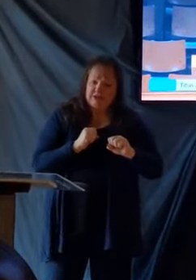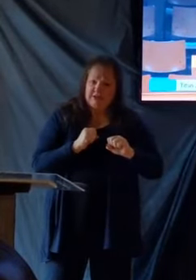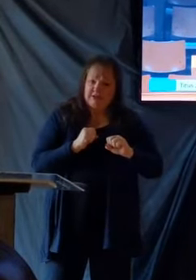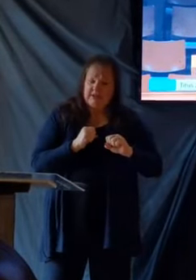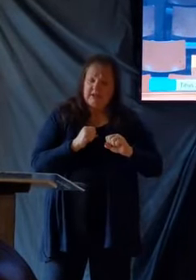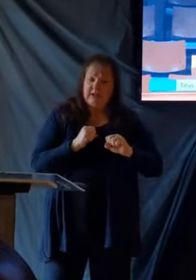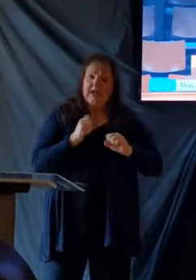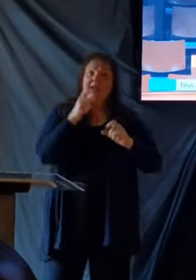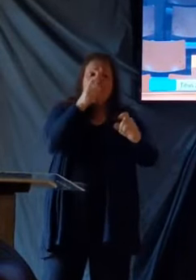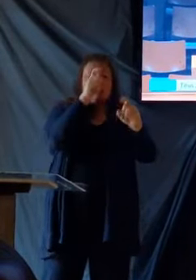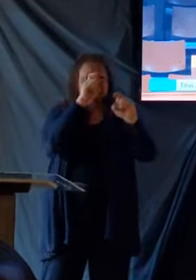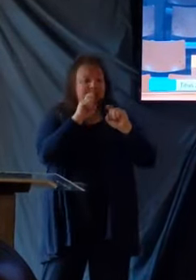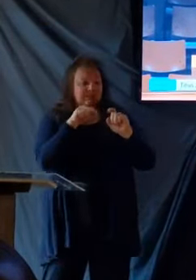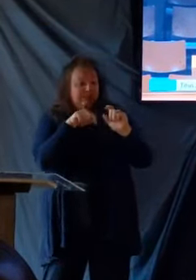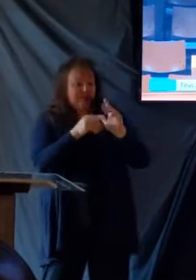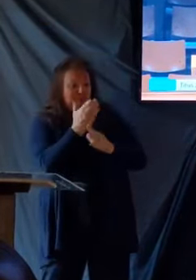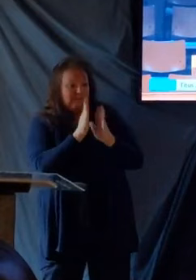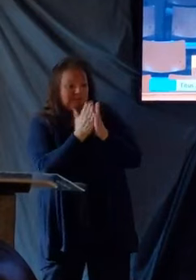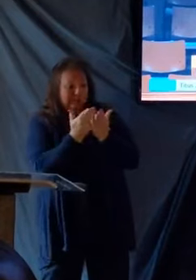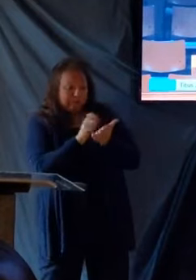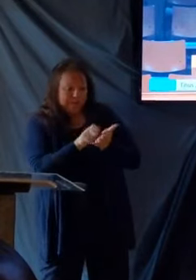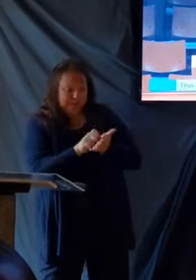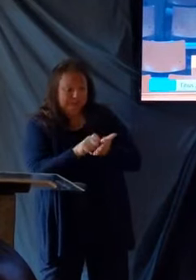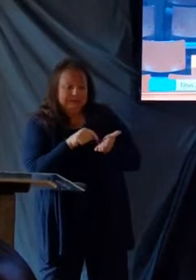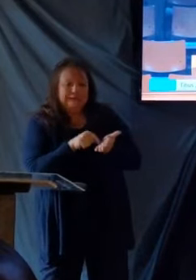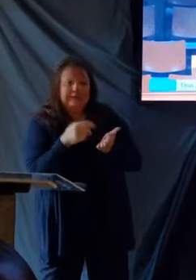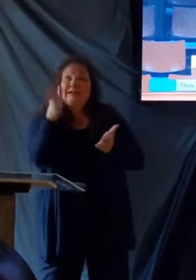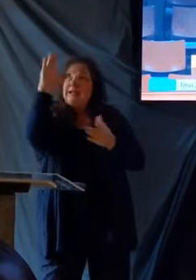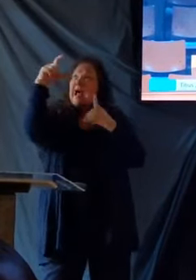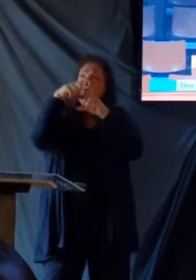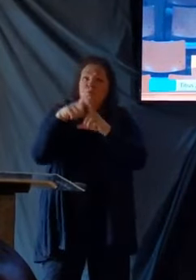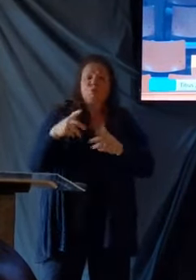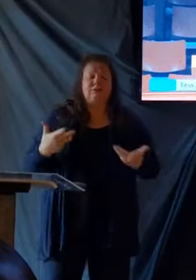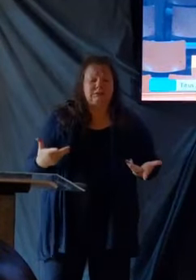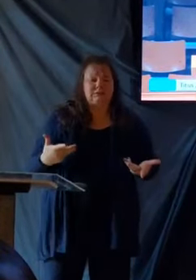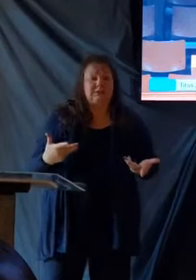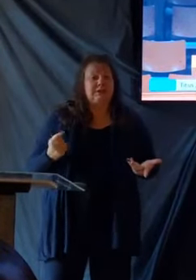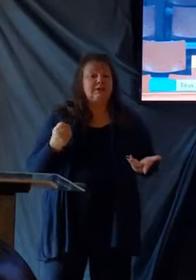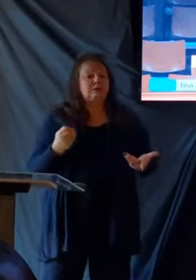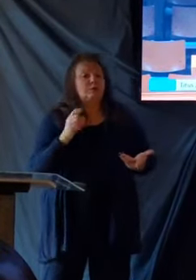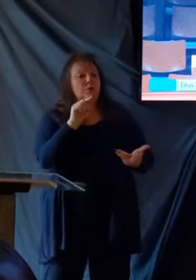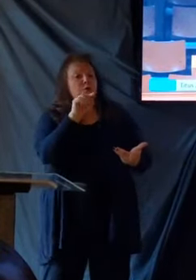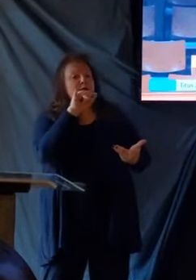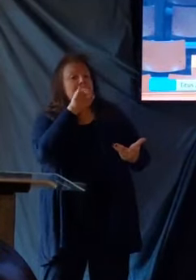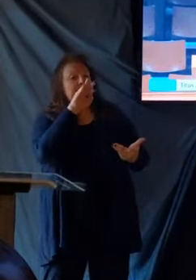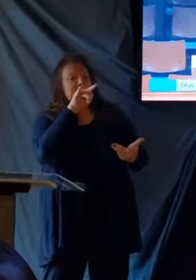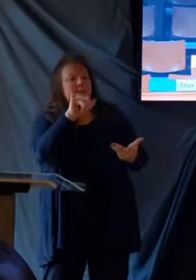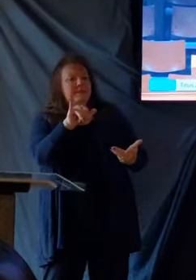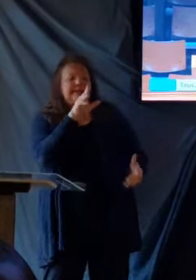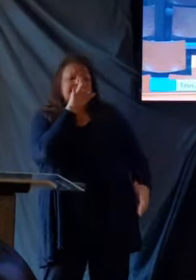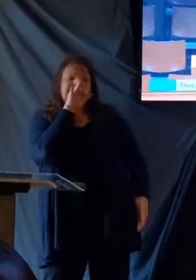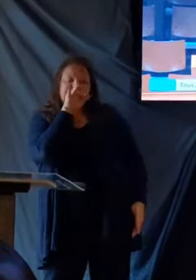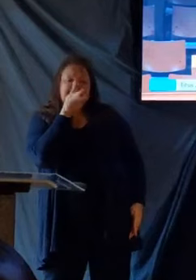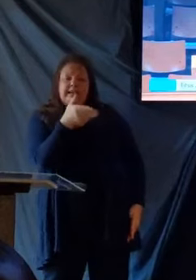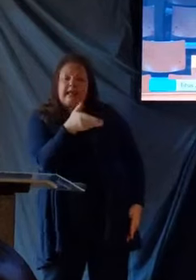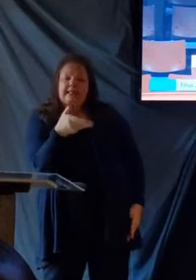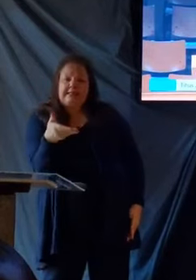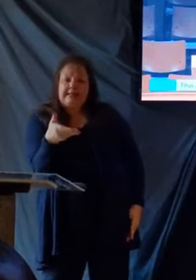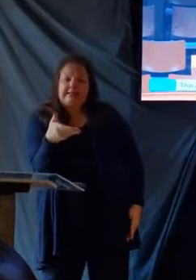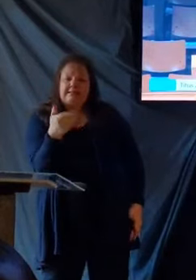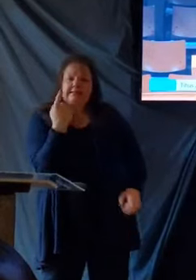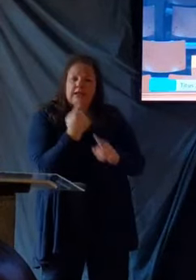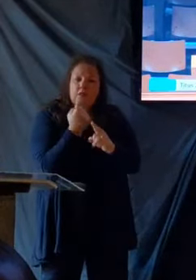is what is given to us in this book, the Bible, God's word. So, Timothy, speak the things which